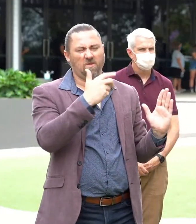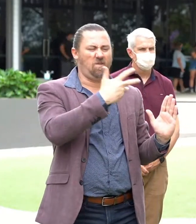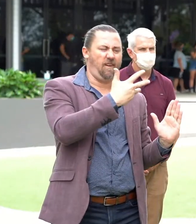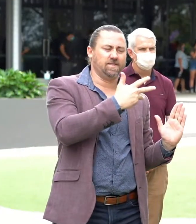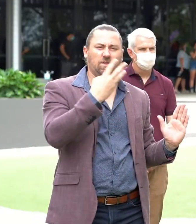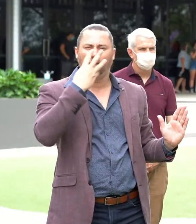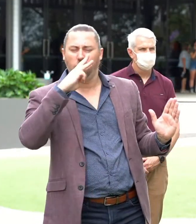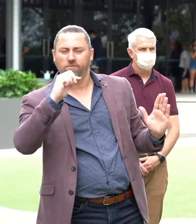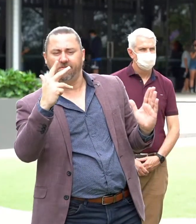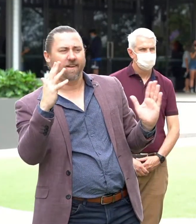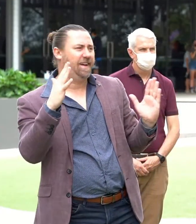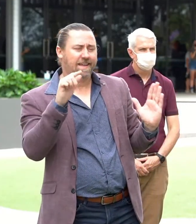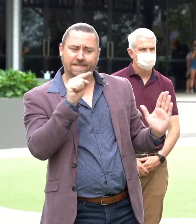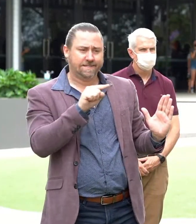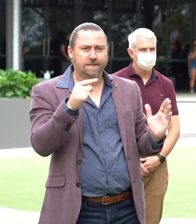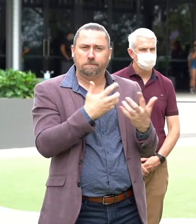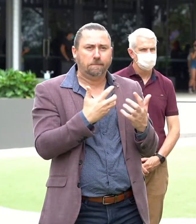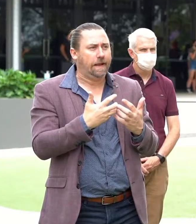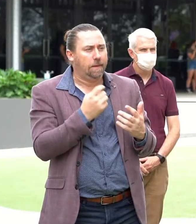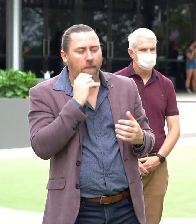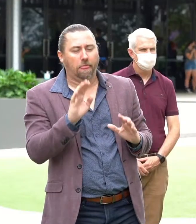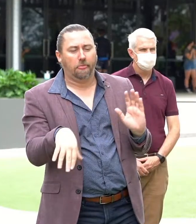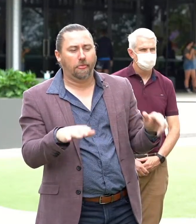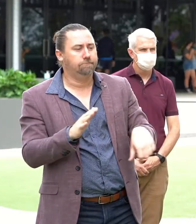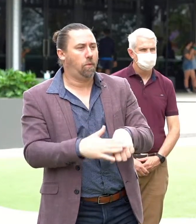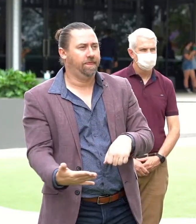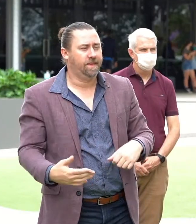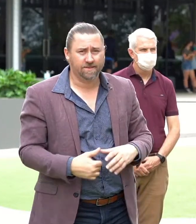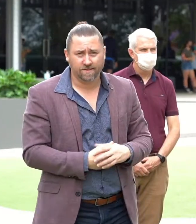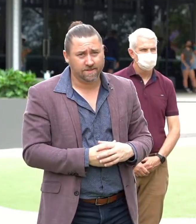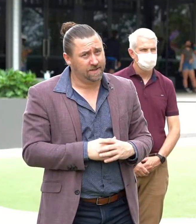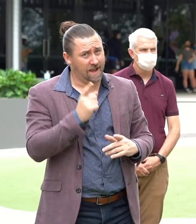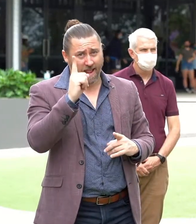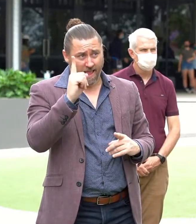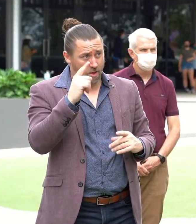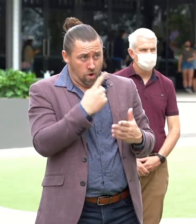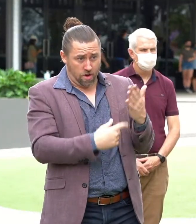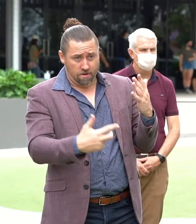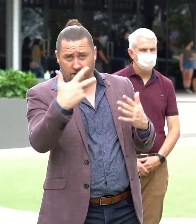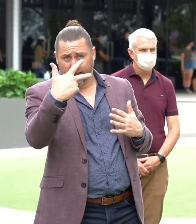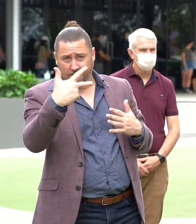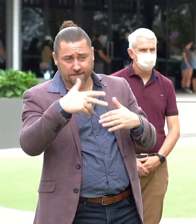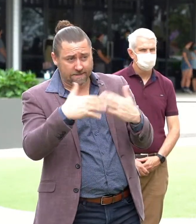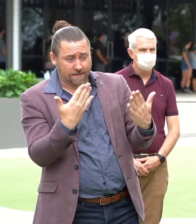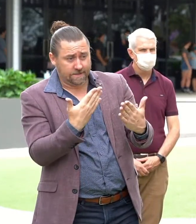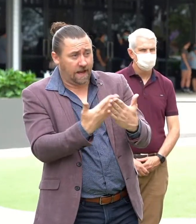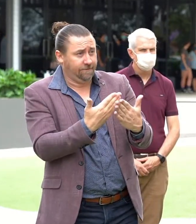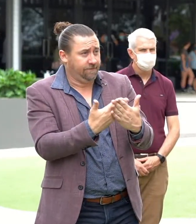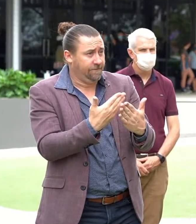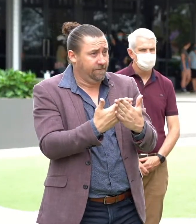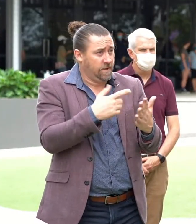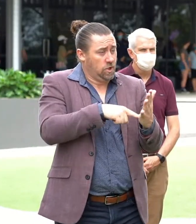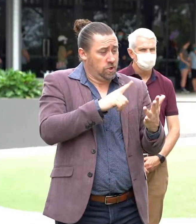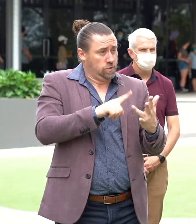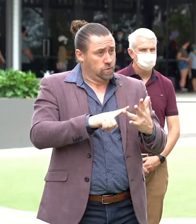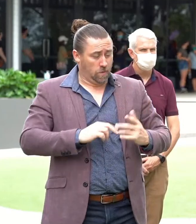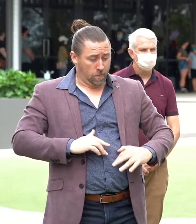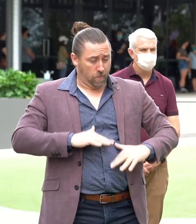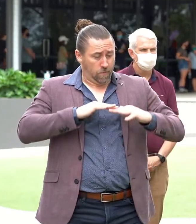get vaccinated as well. We've got a great window of opportunity before we open up in accordance with the roadmap, and